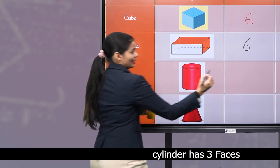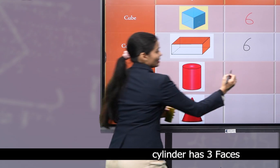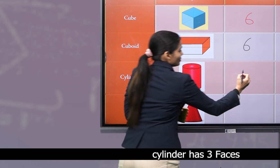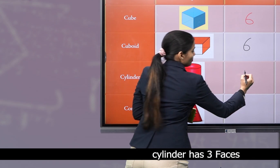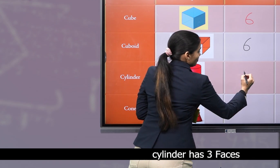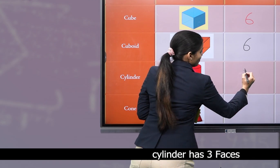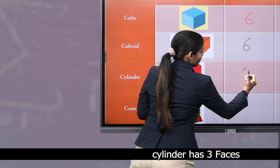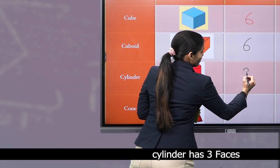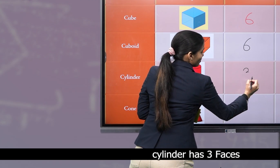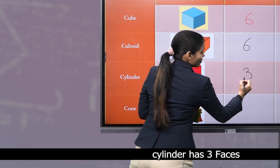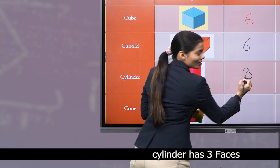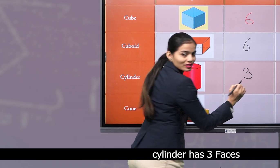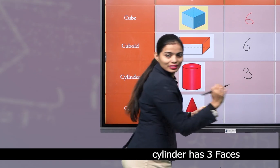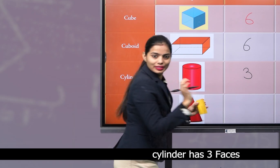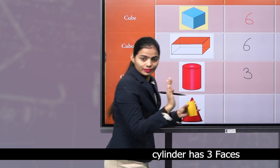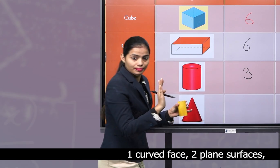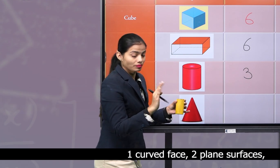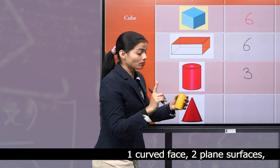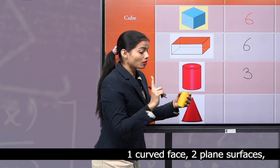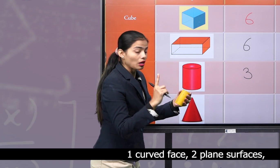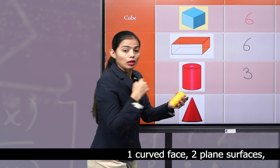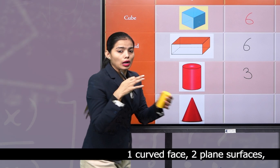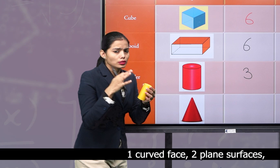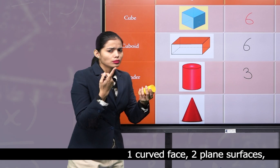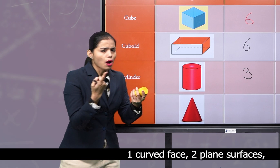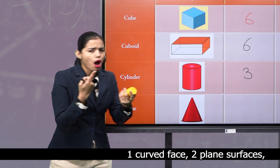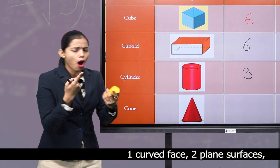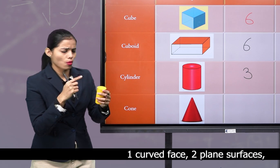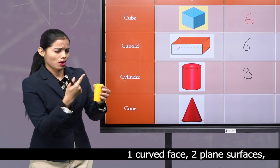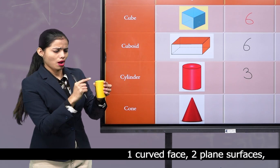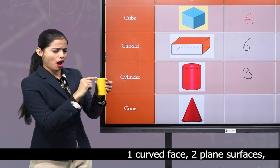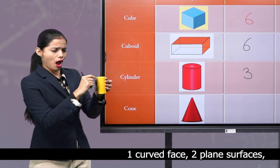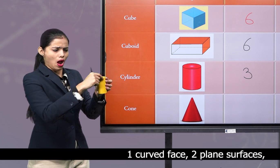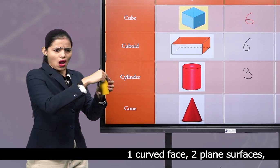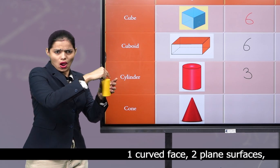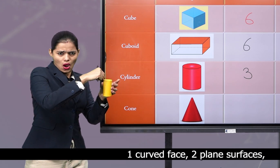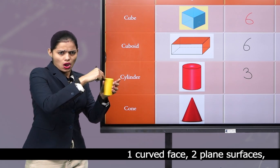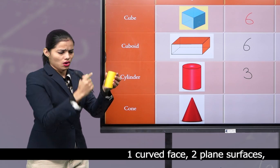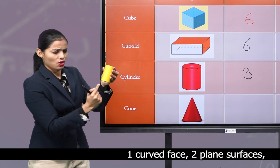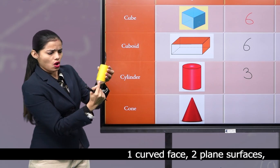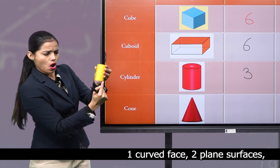Cylinder has 3 faces, 1 curved face, 2 plane surfaces.